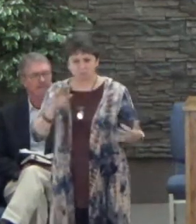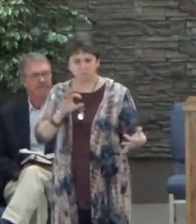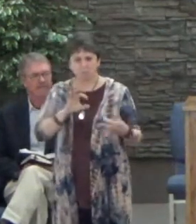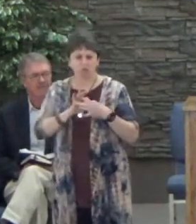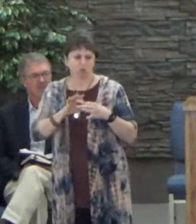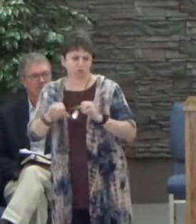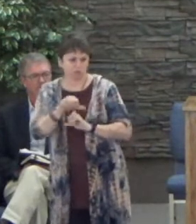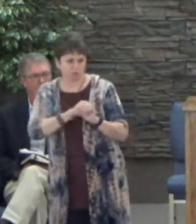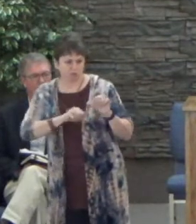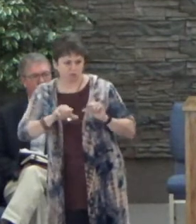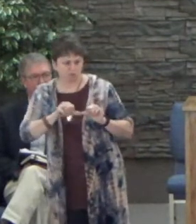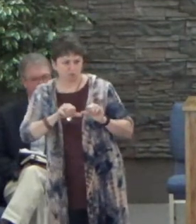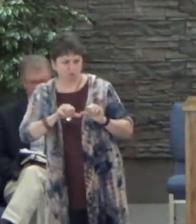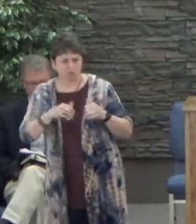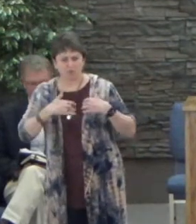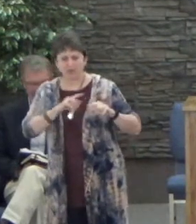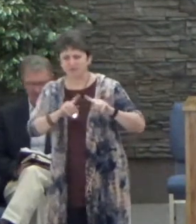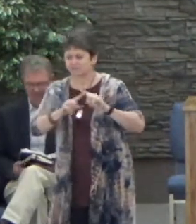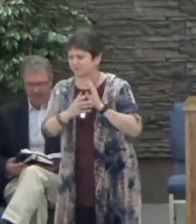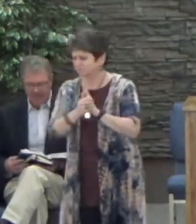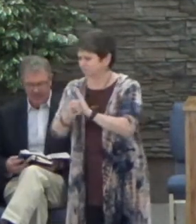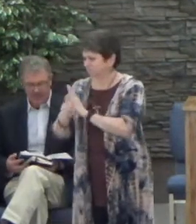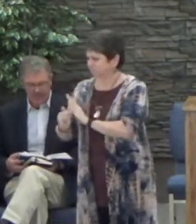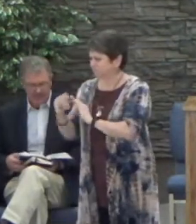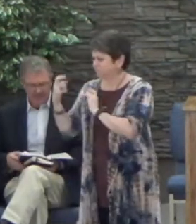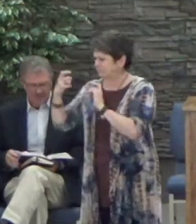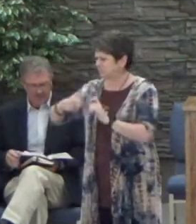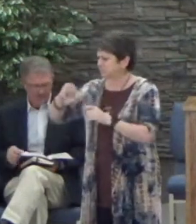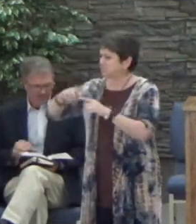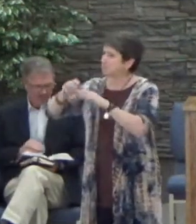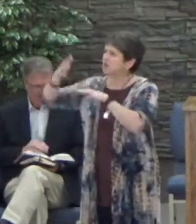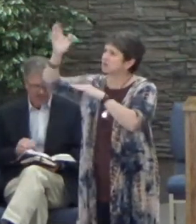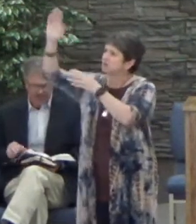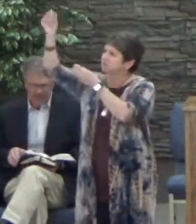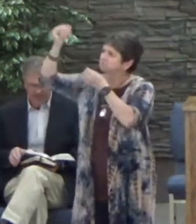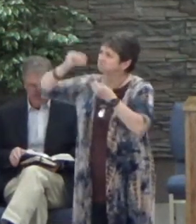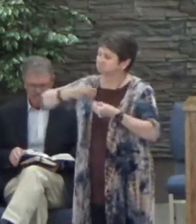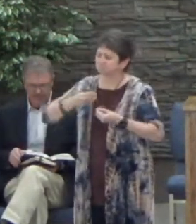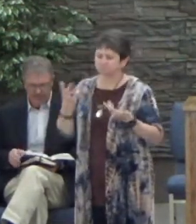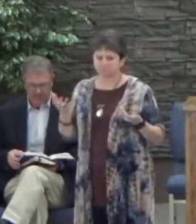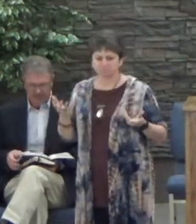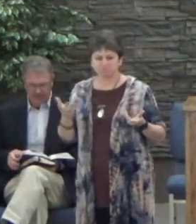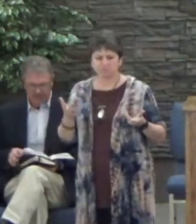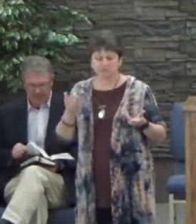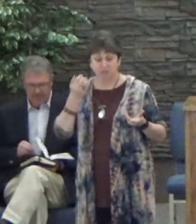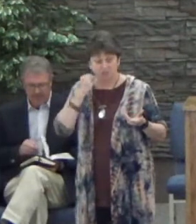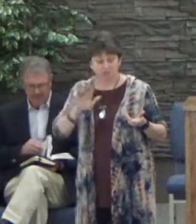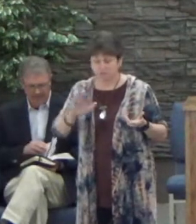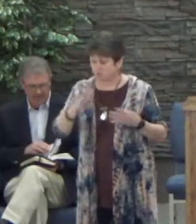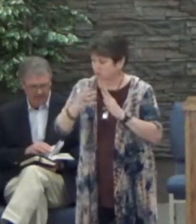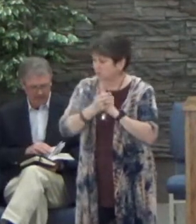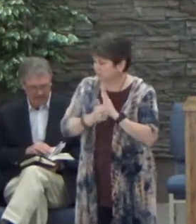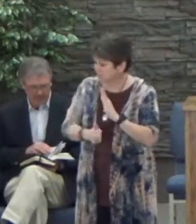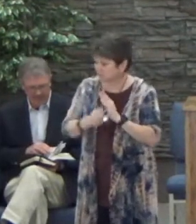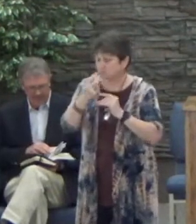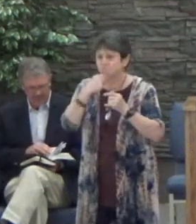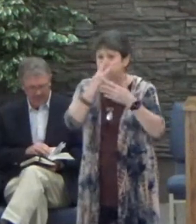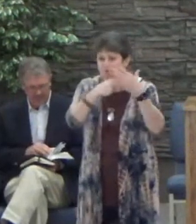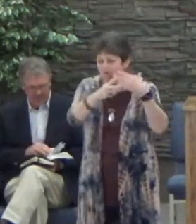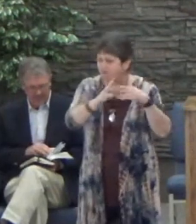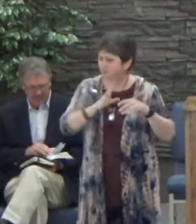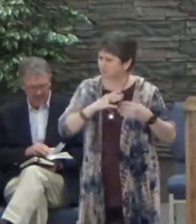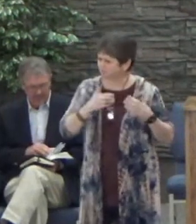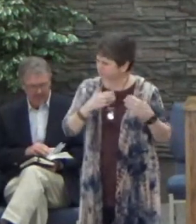others. We have different gifts according to the grace given to each of us. If your gift is prophecy,